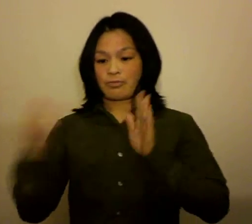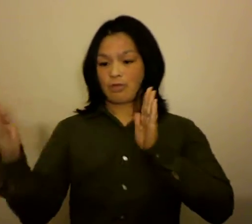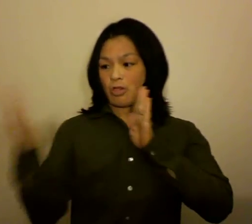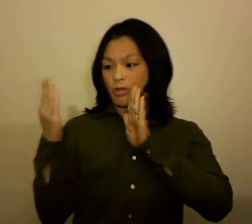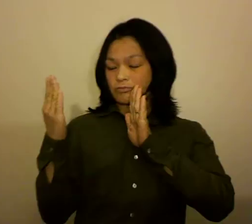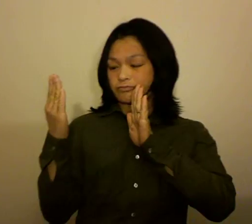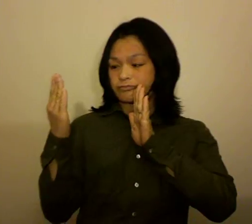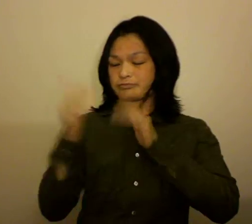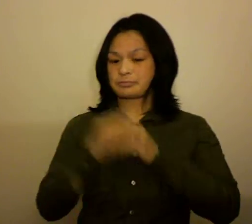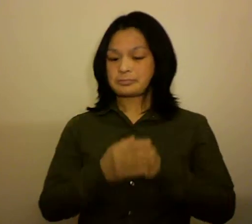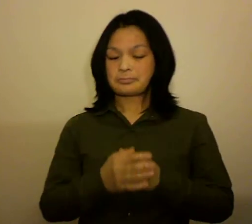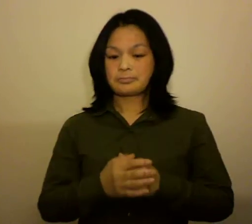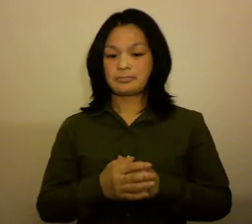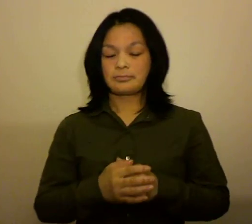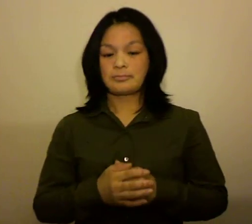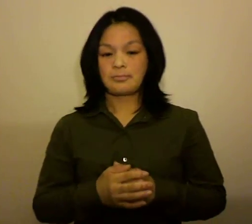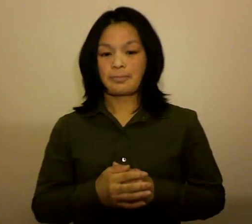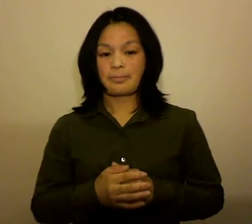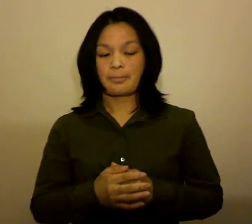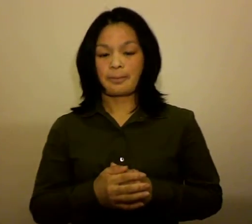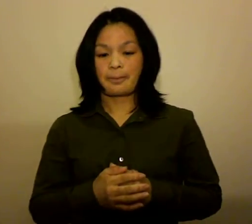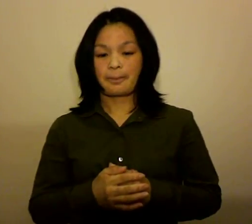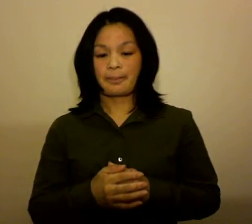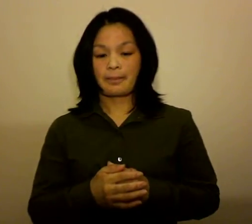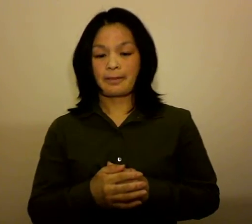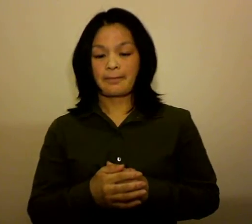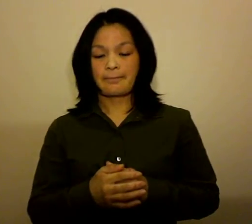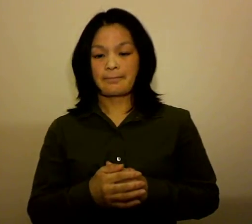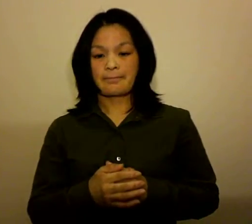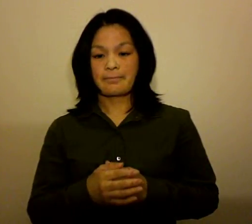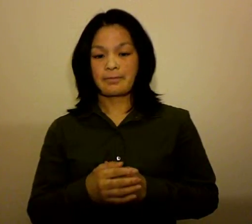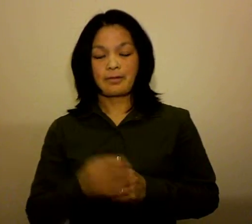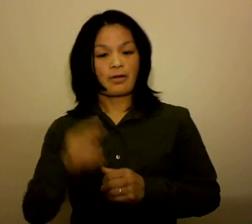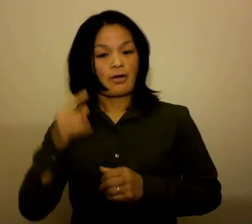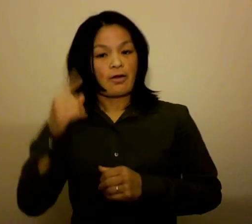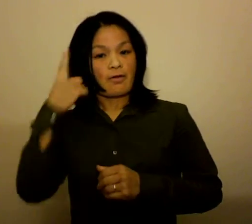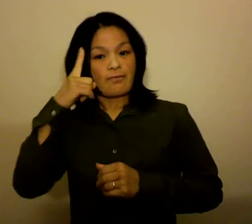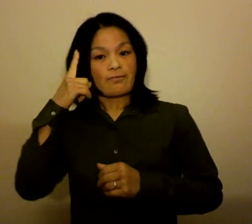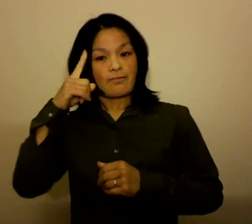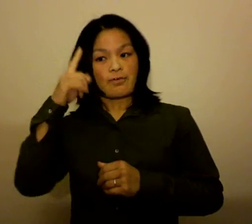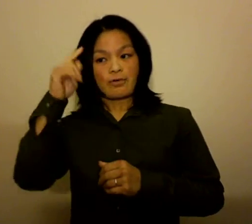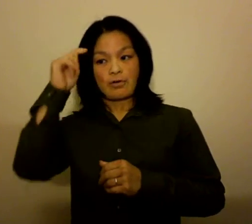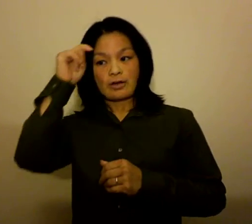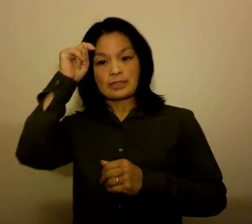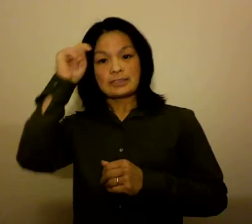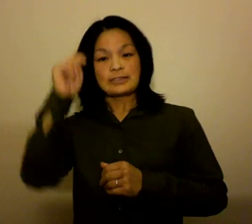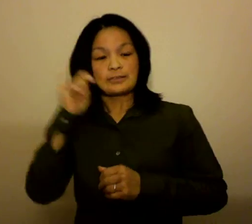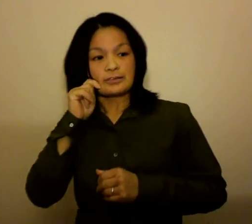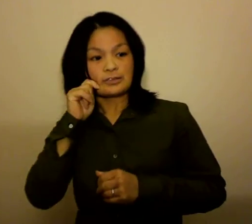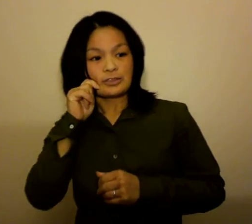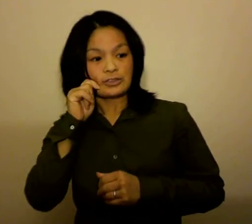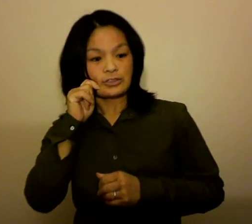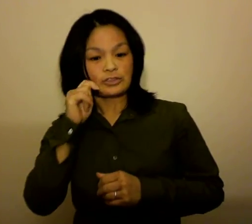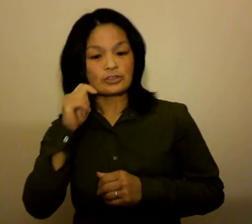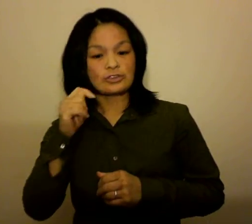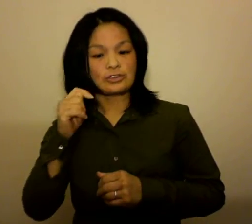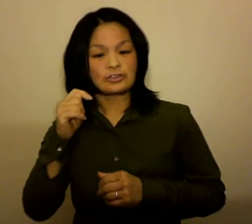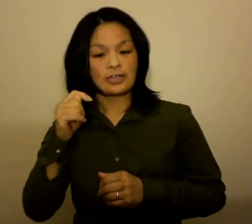someone, there are other boundaries, however, for teenagers to deal with that on a more personal level. For example, if somebody asks